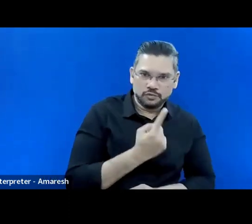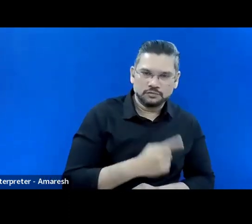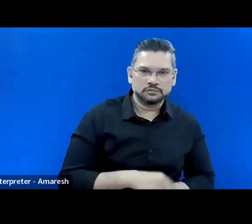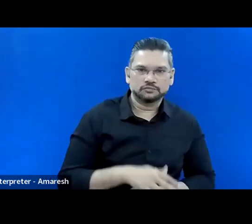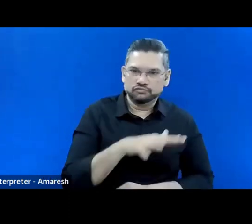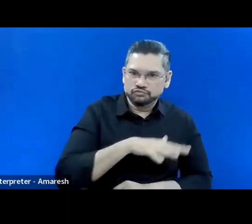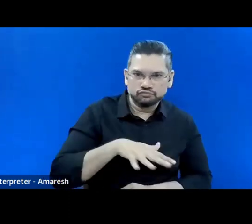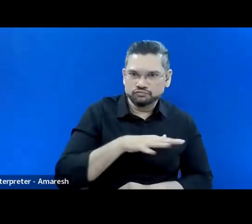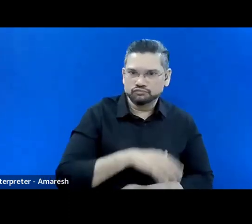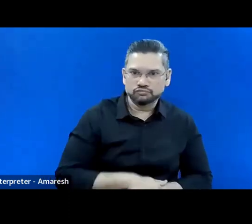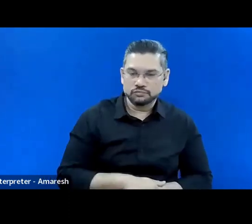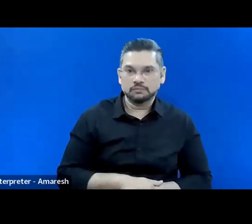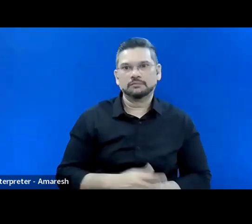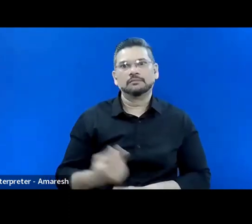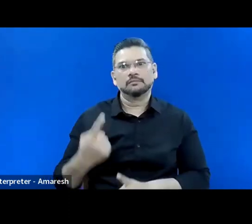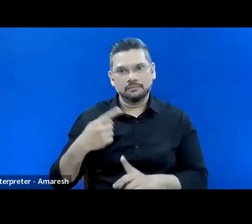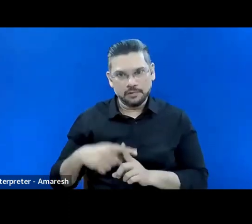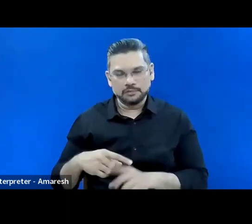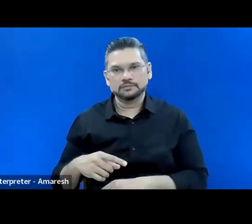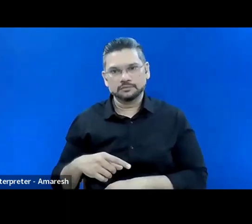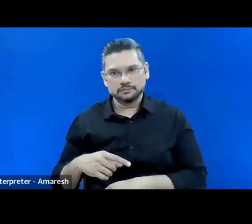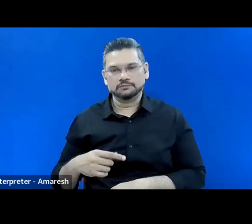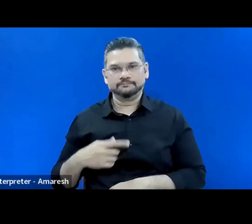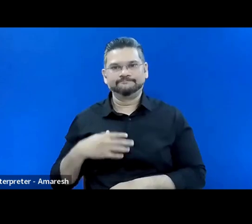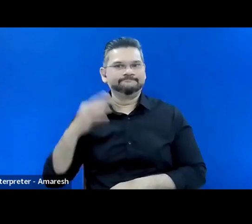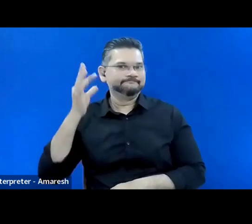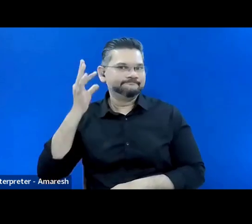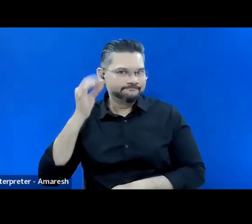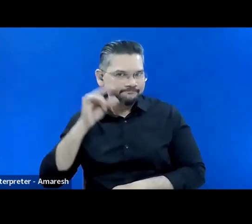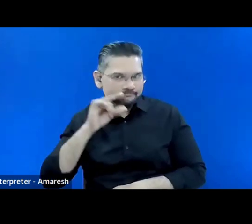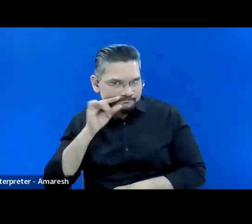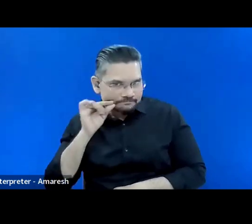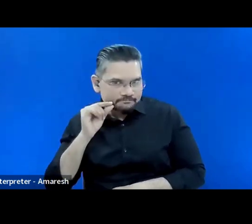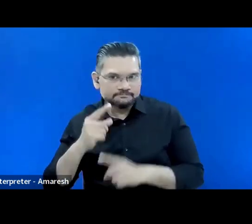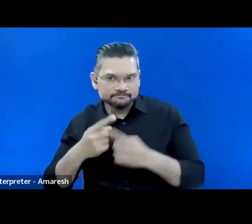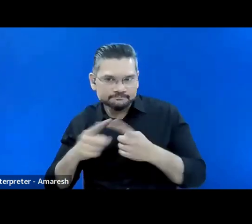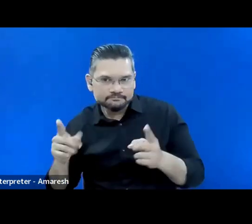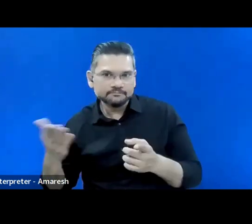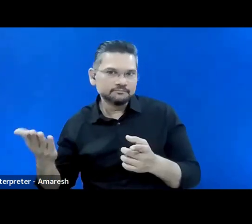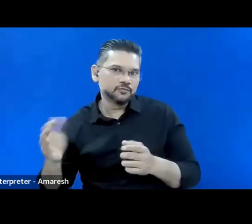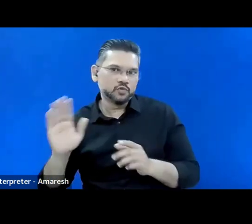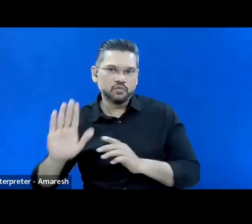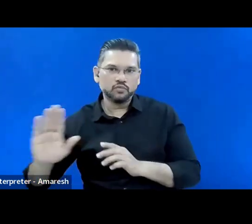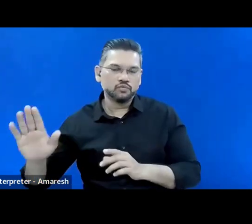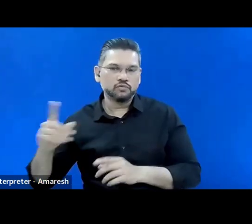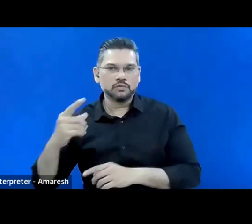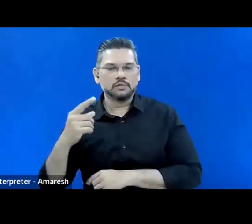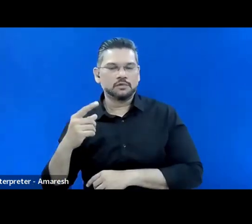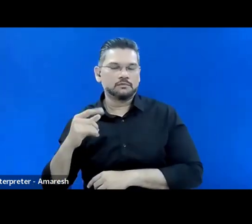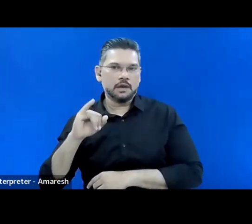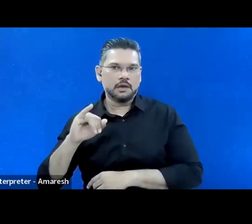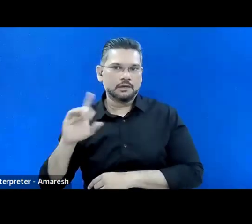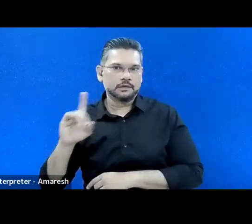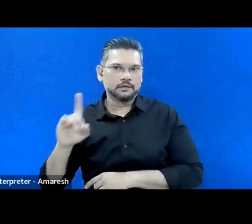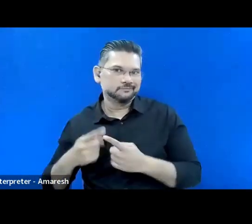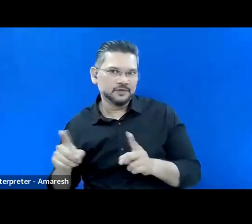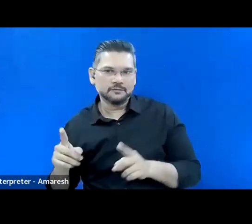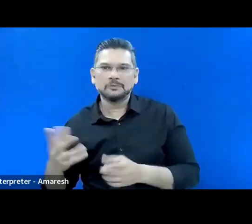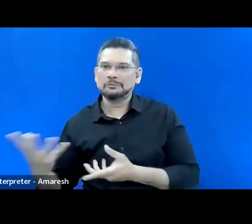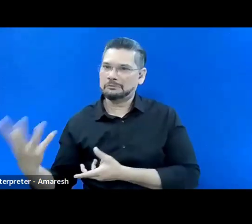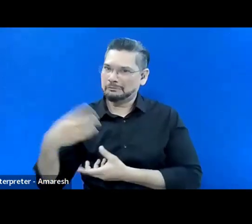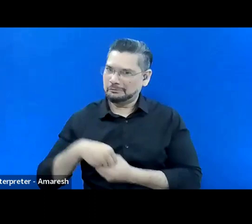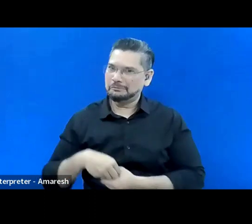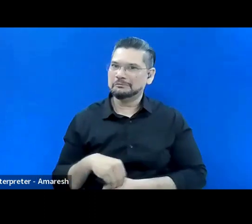also on the base of one's gender and sexual identity. So through Yaol, what we have